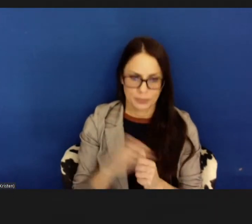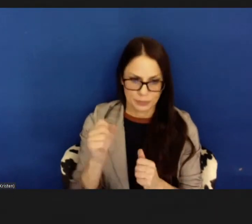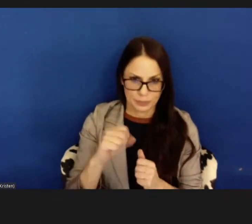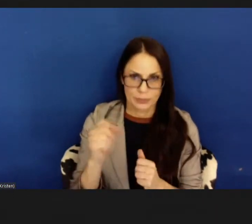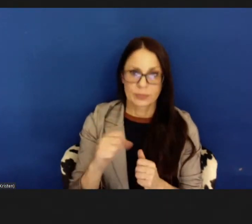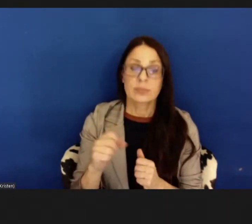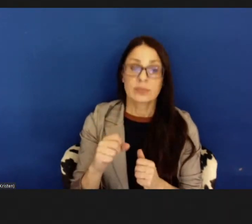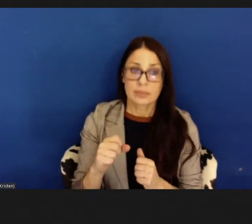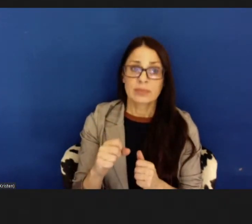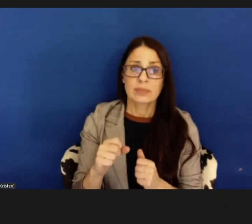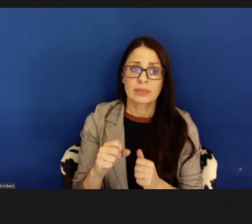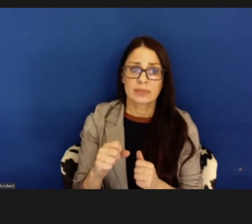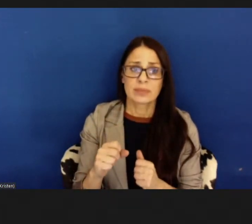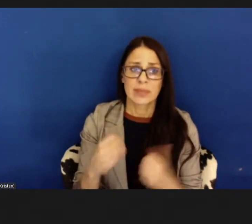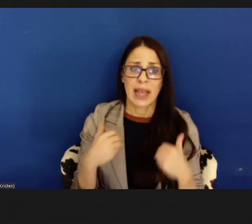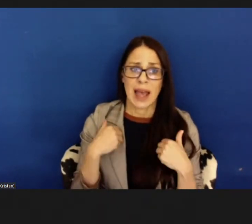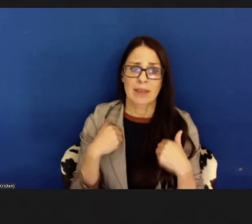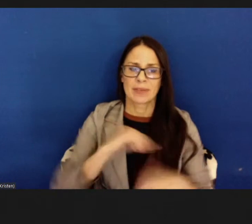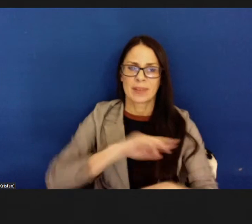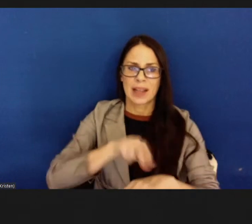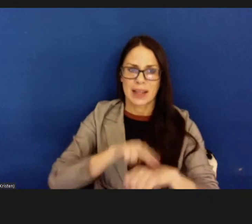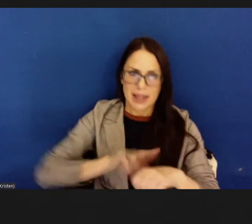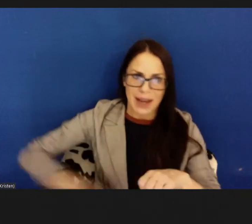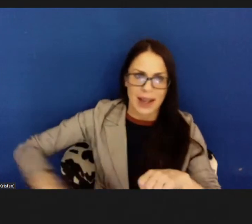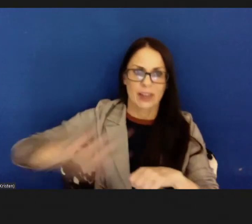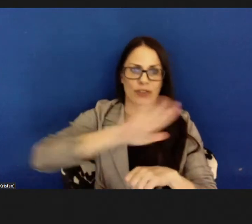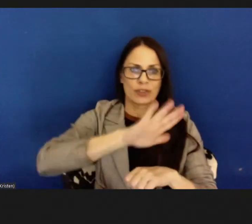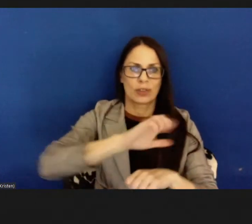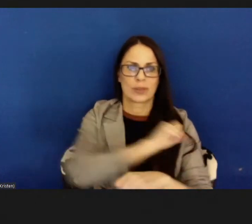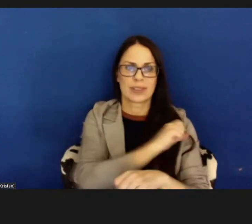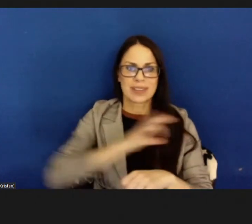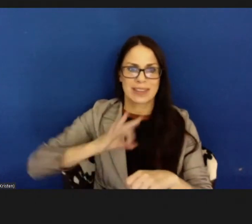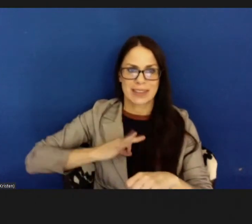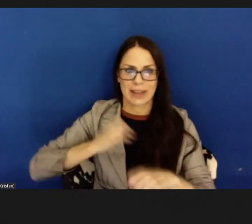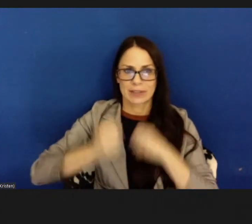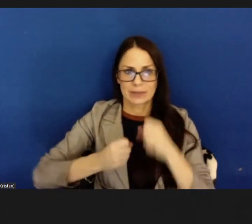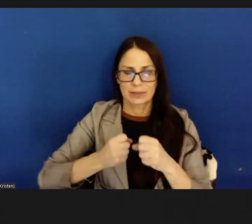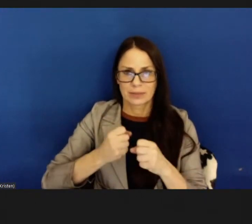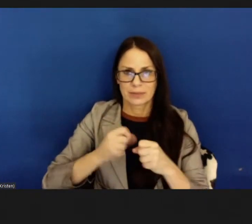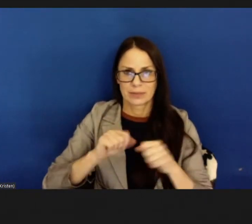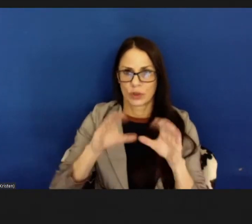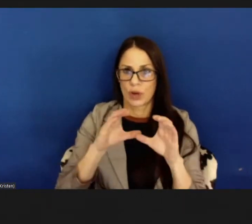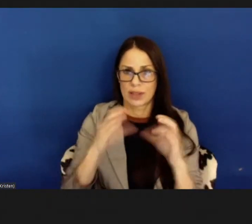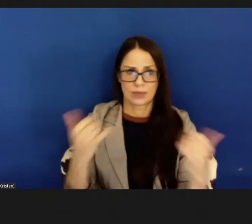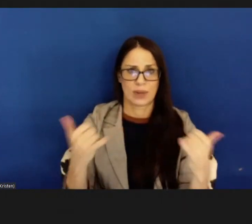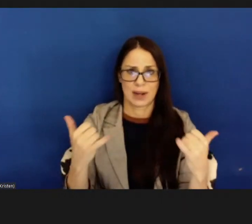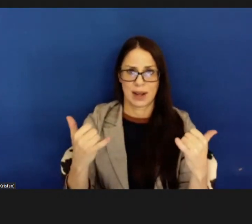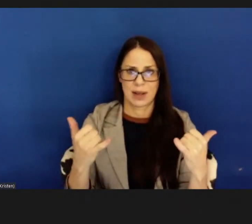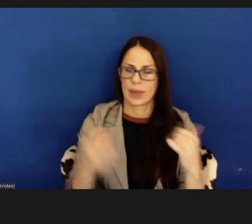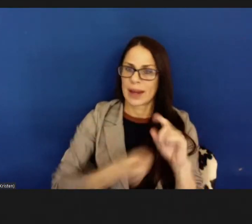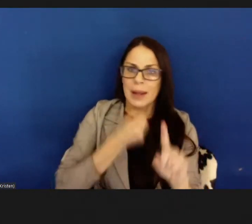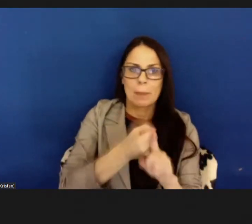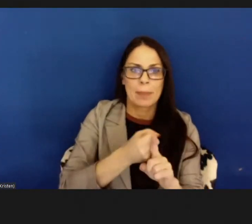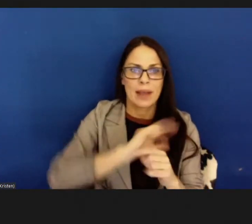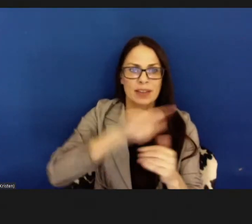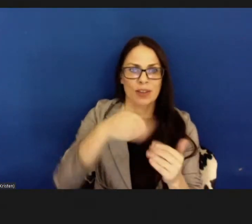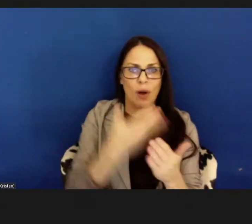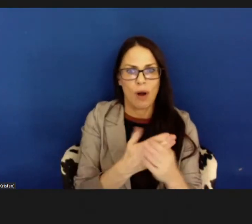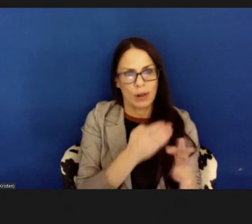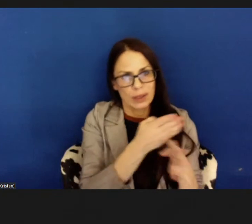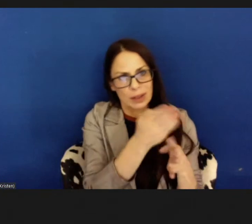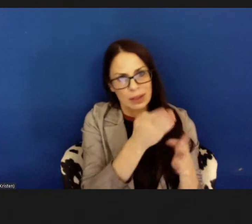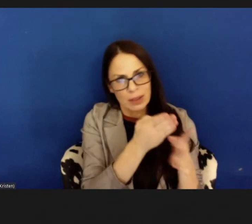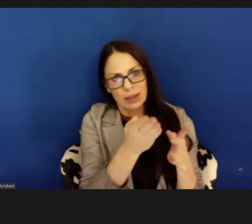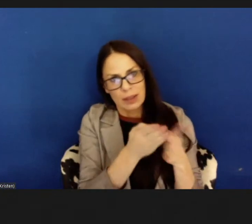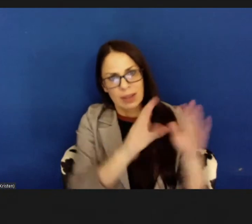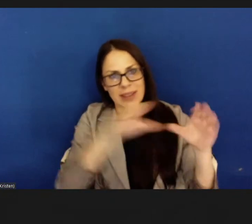staffing crisis right now, as we know, and that impacts all sectors, and that includes our teams. And so